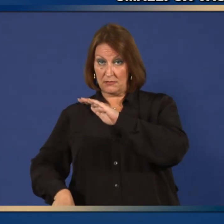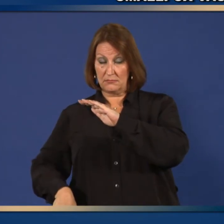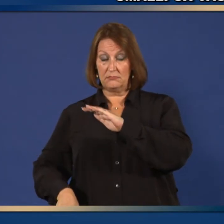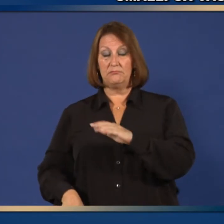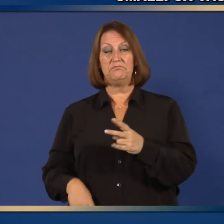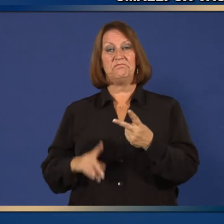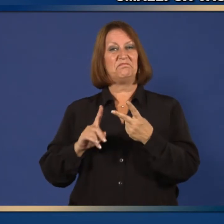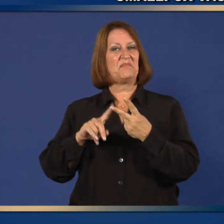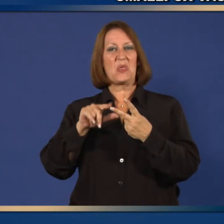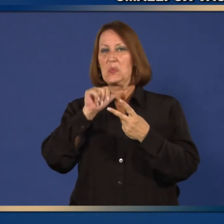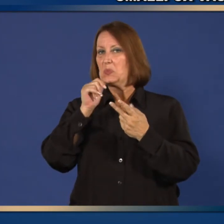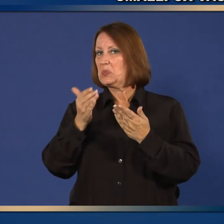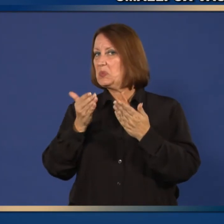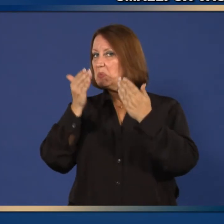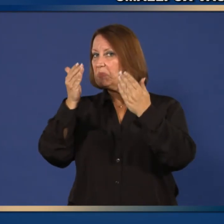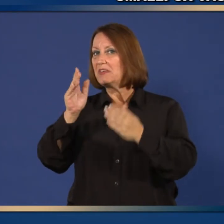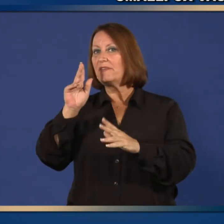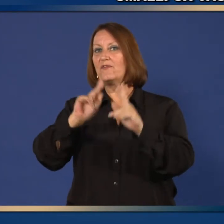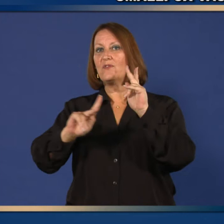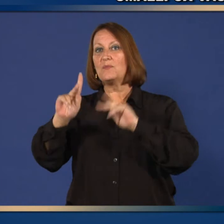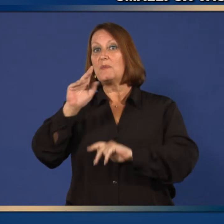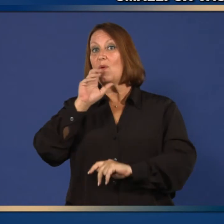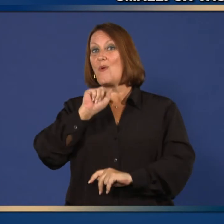for older people.